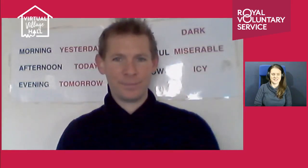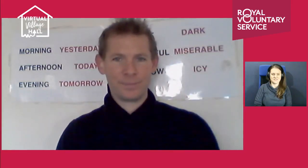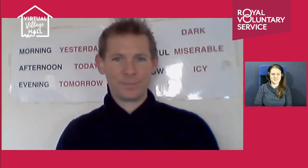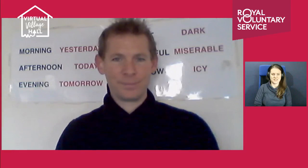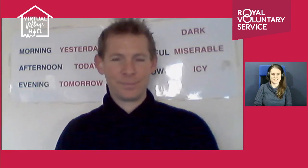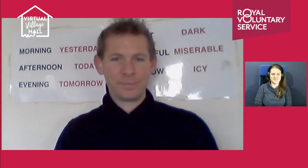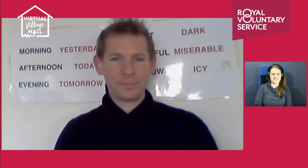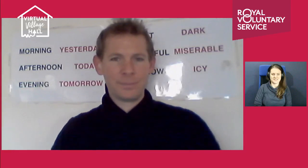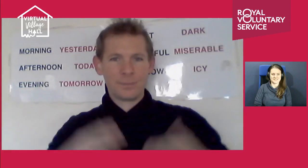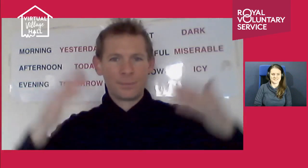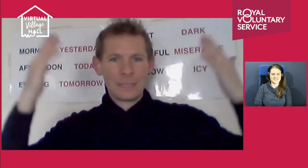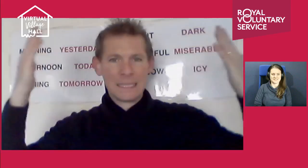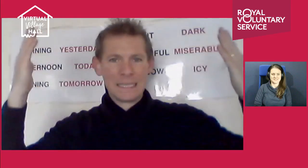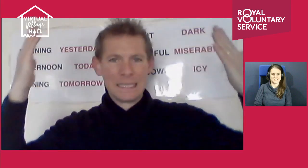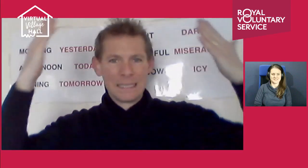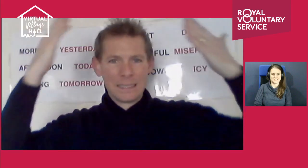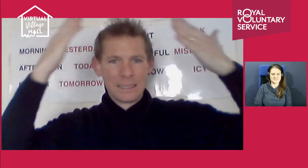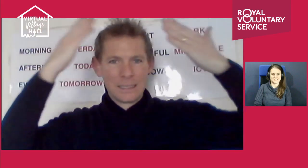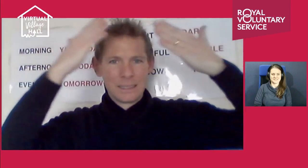Evening.